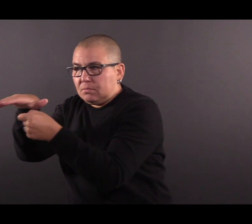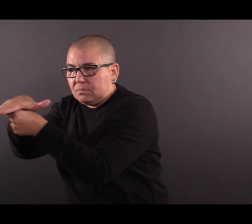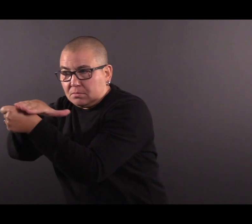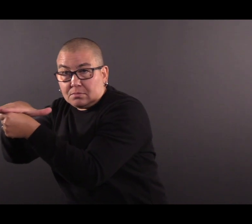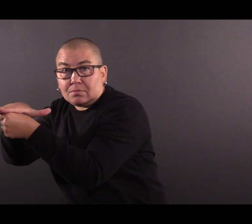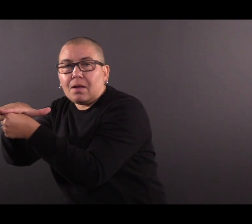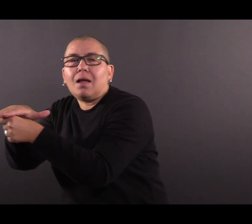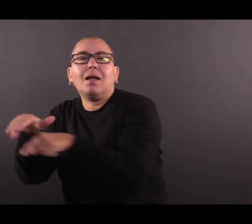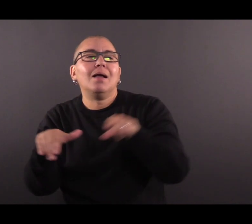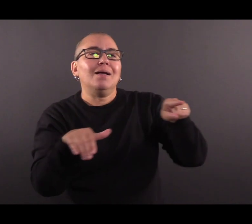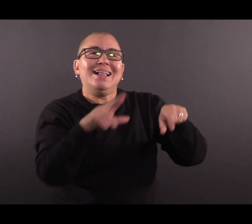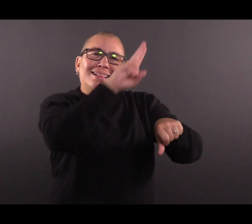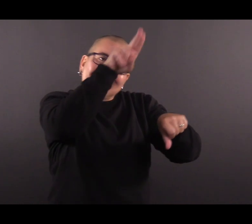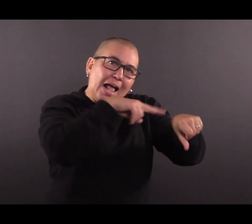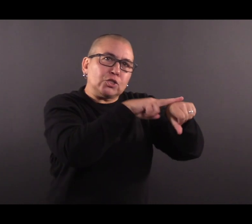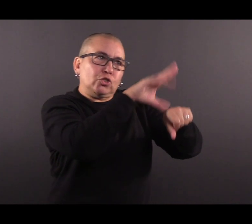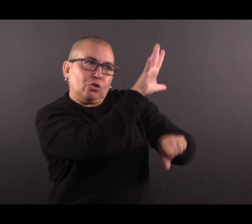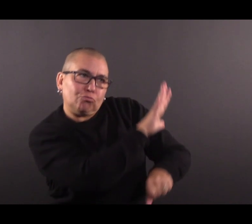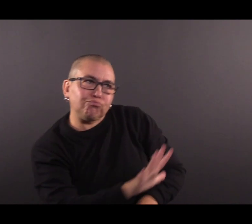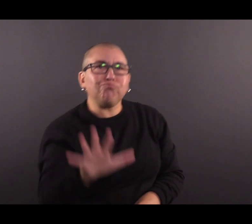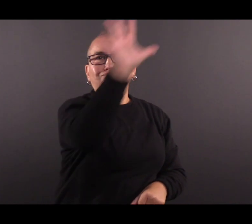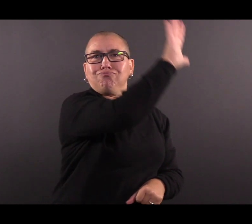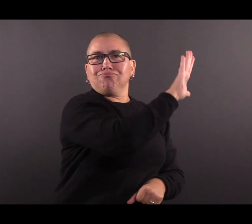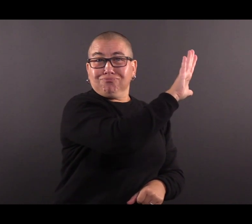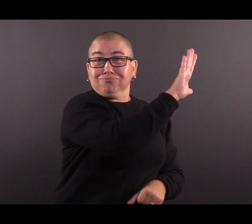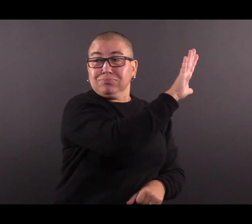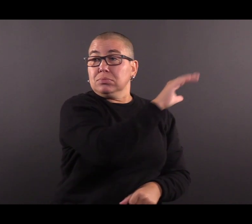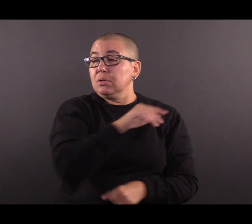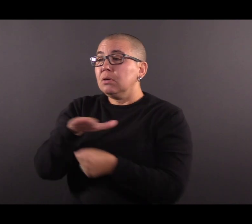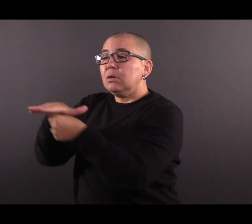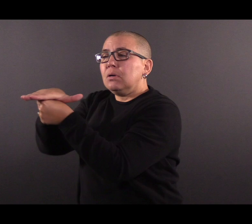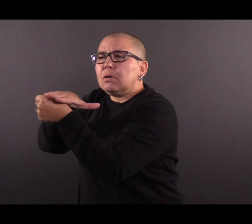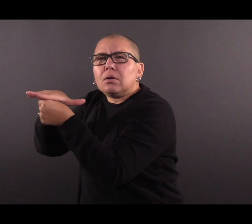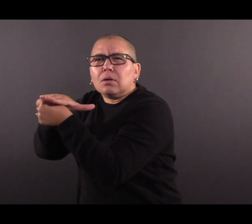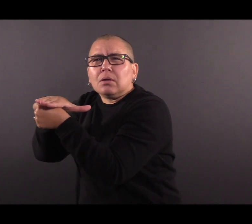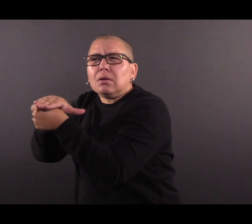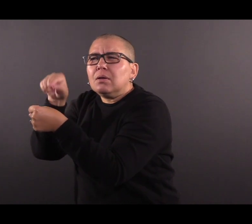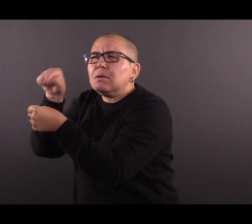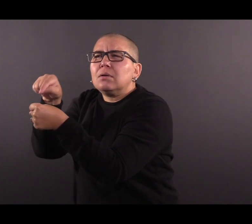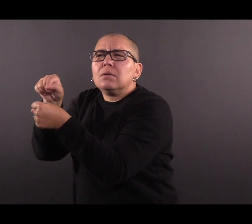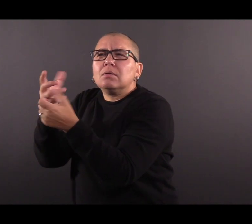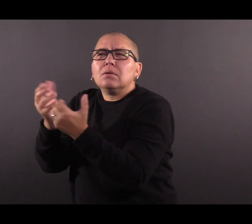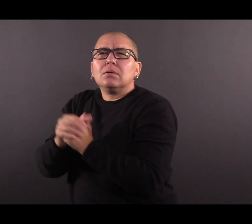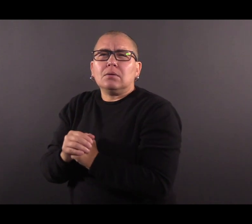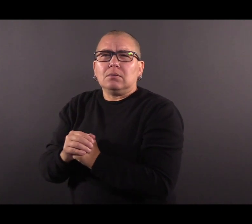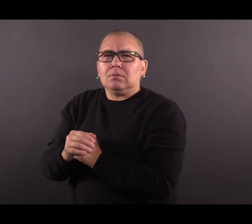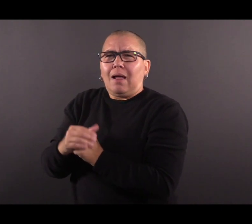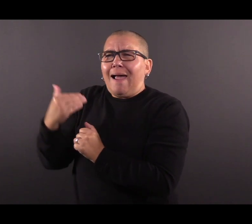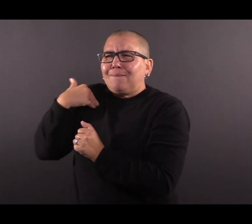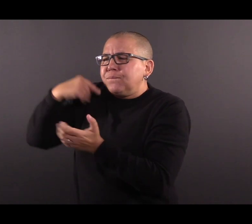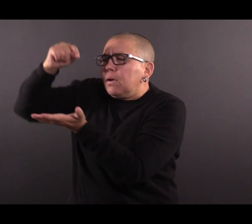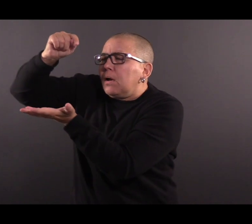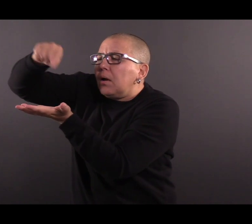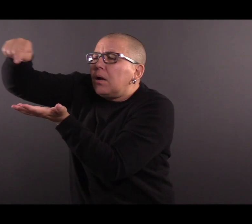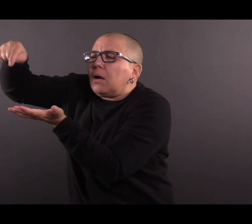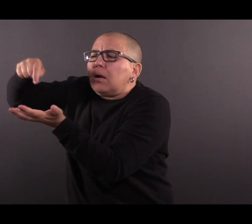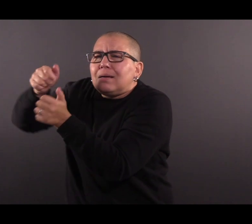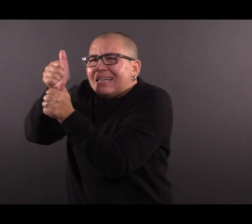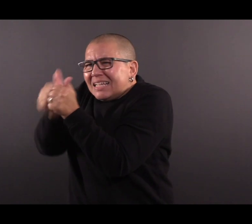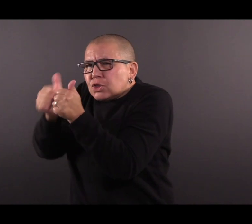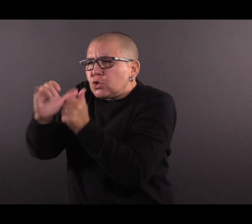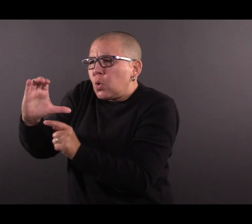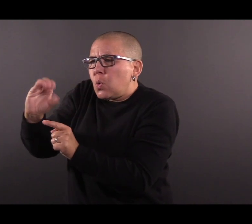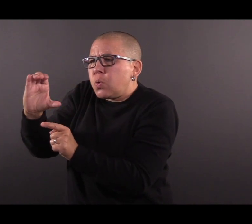application process. The local competition is administered by each COC, and the